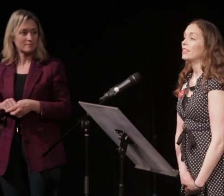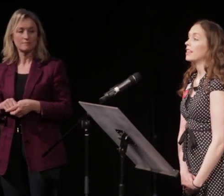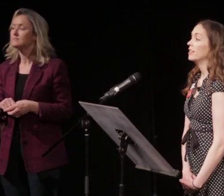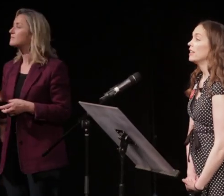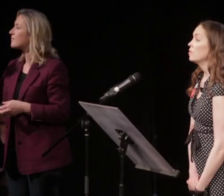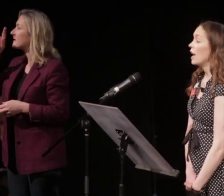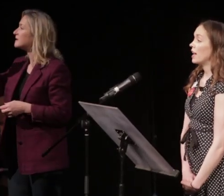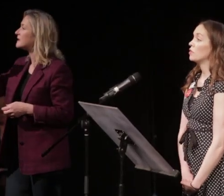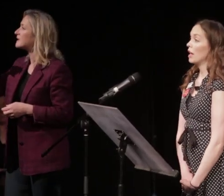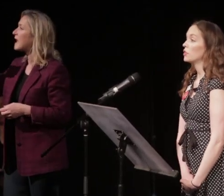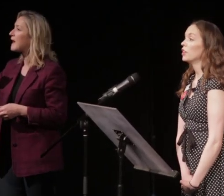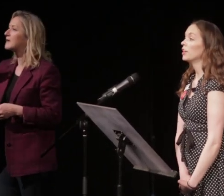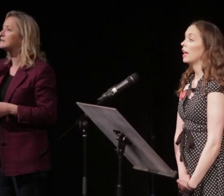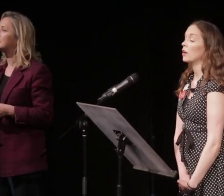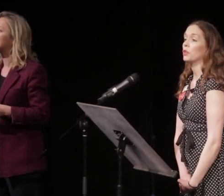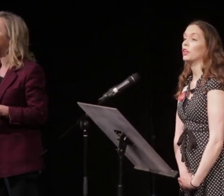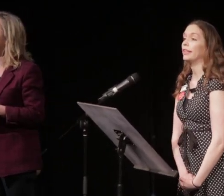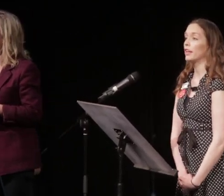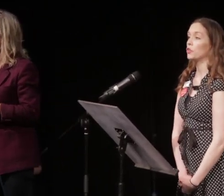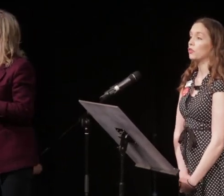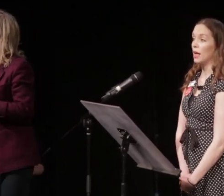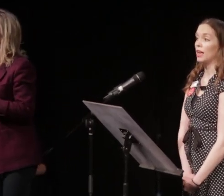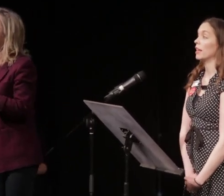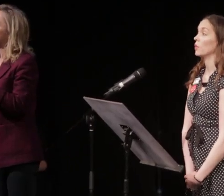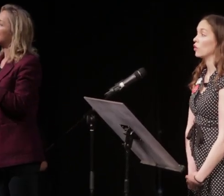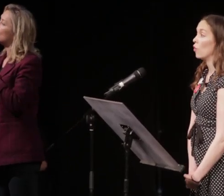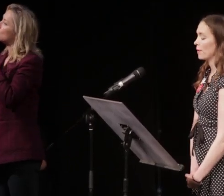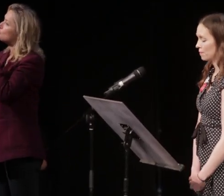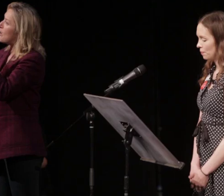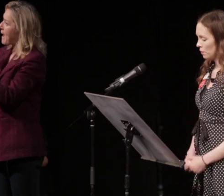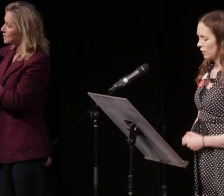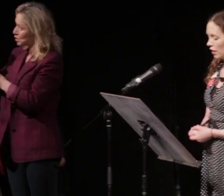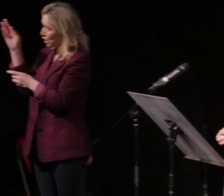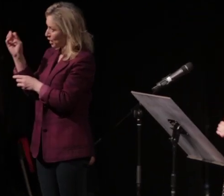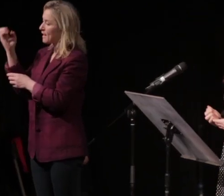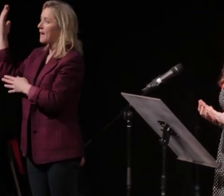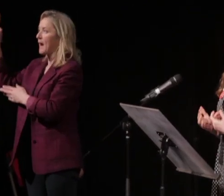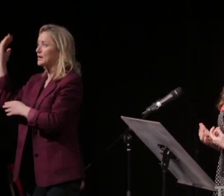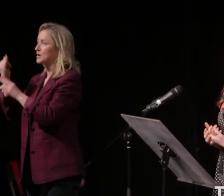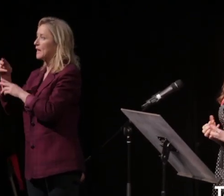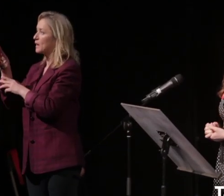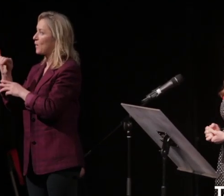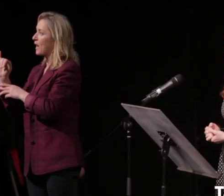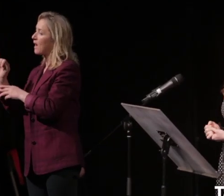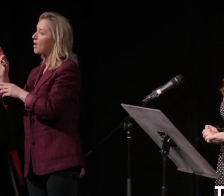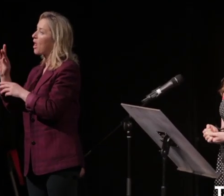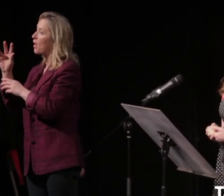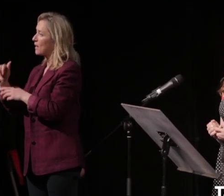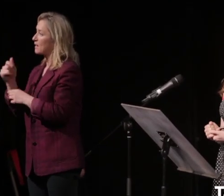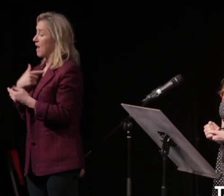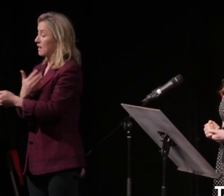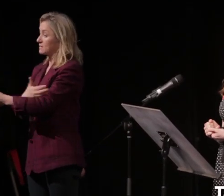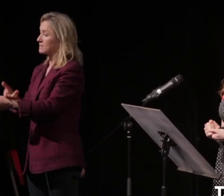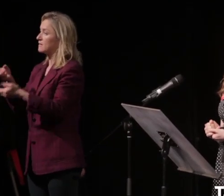My name is Tanya Dean, I am a dramaturg, and I also currently lecture in drama at NUI Galway. Recently, I instigated the